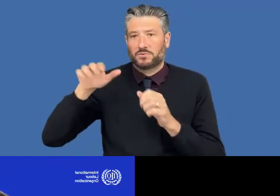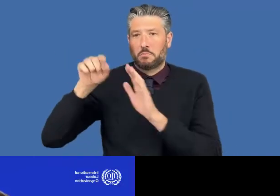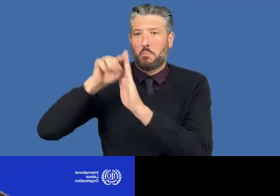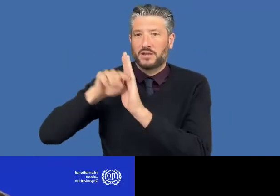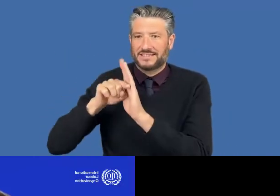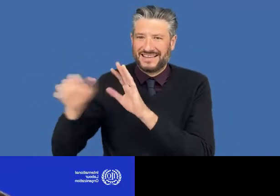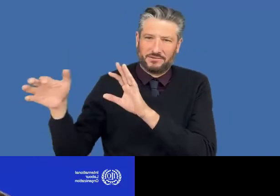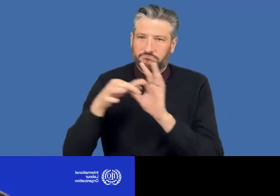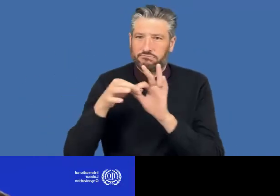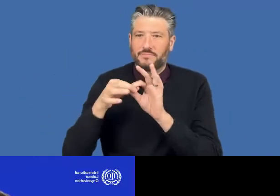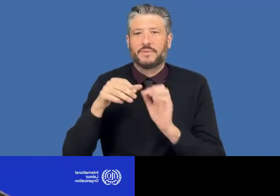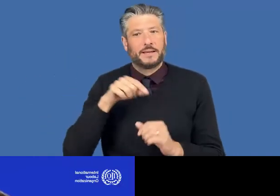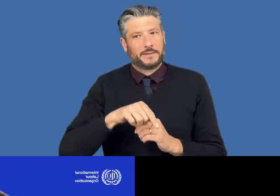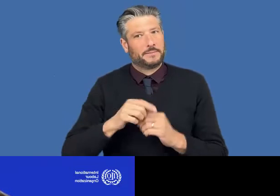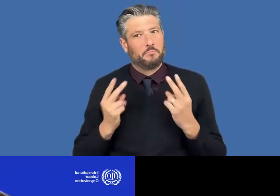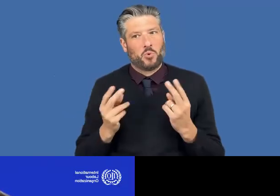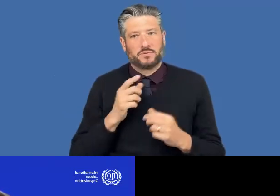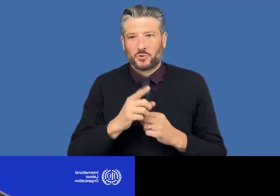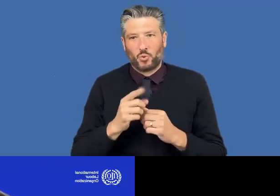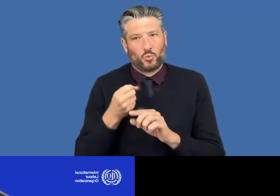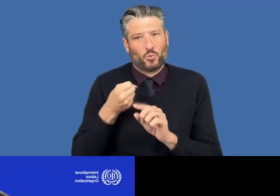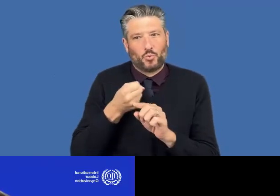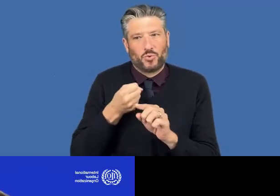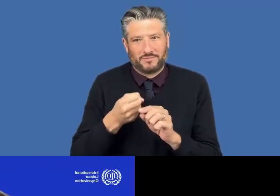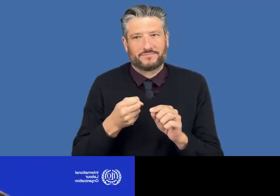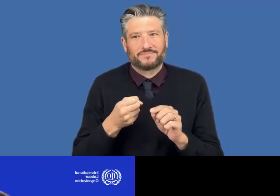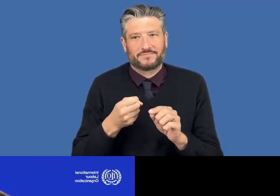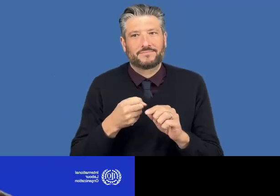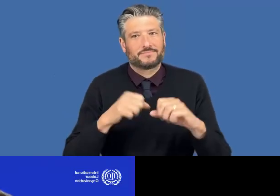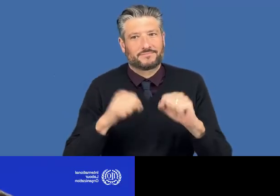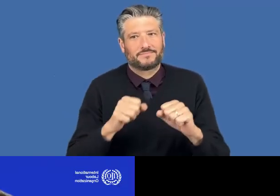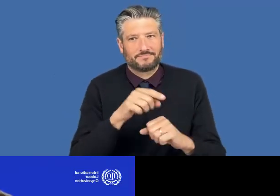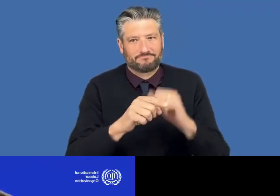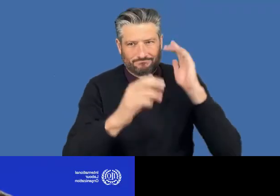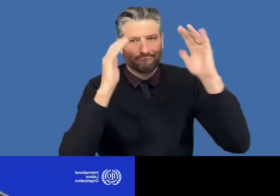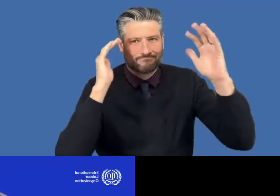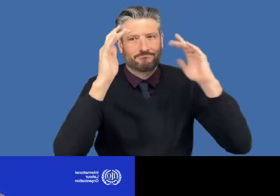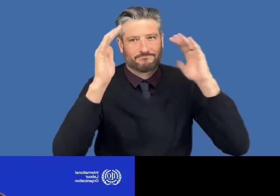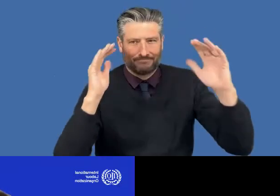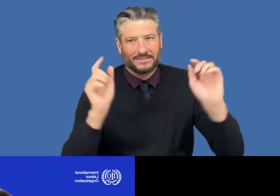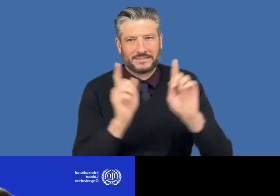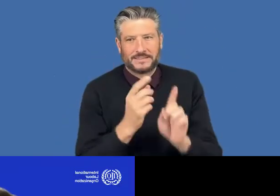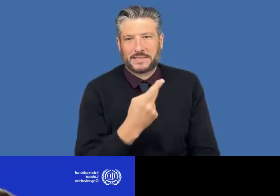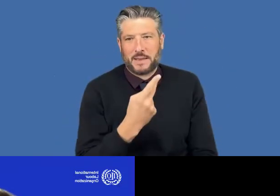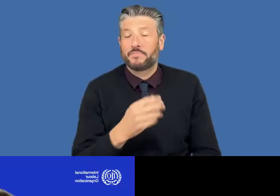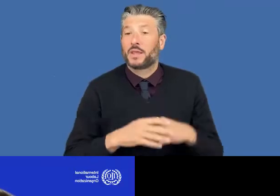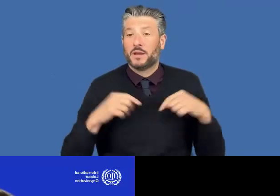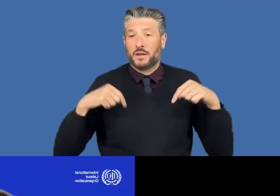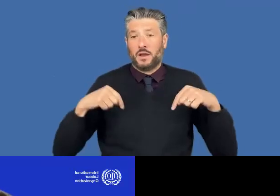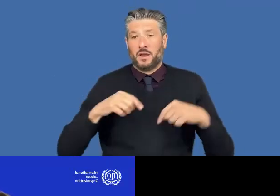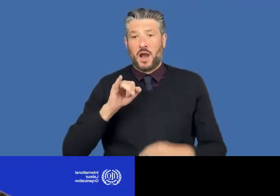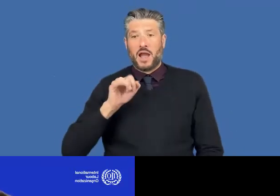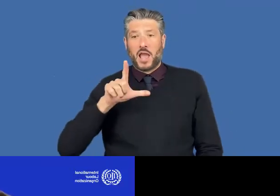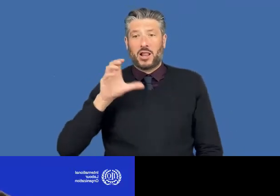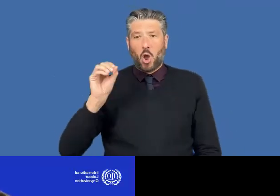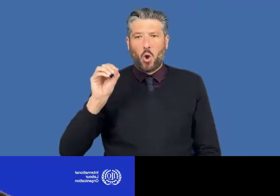that's important point, well noted. And also, of course, just a reminder that we as international labor organization, as part of the United